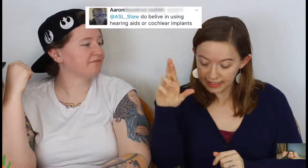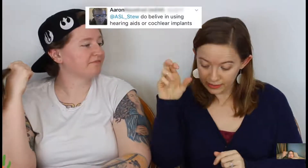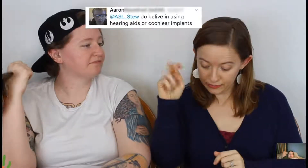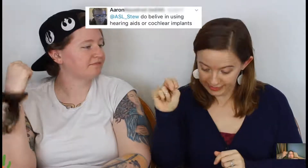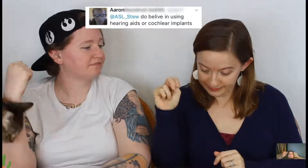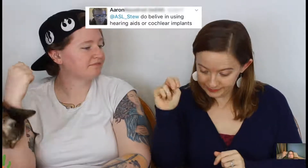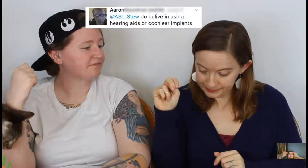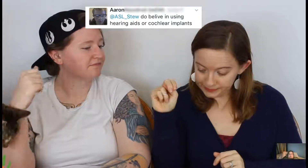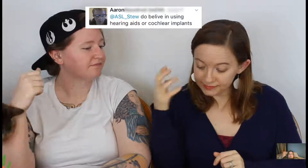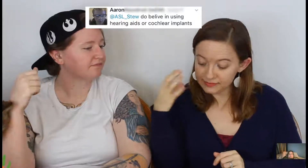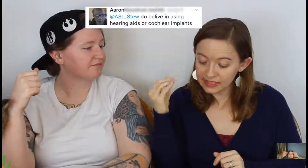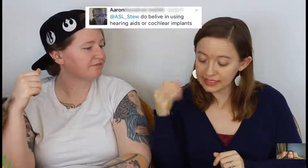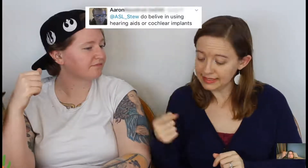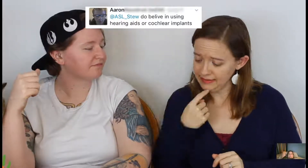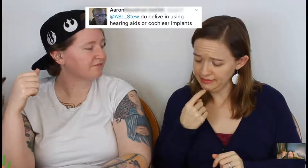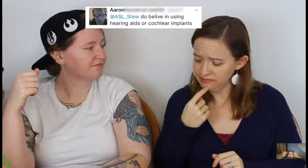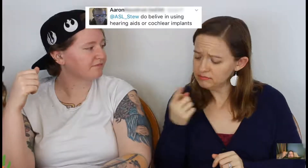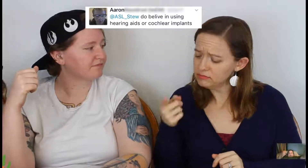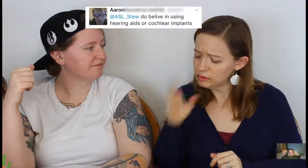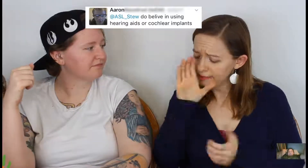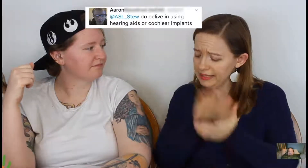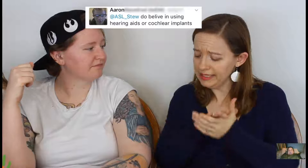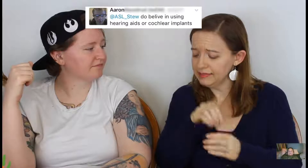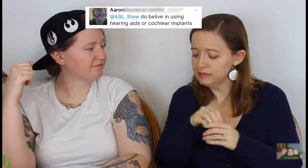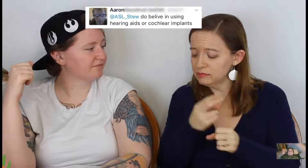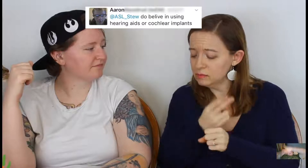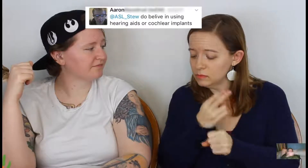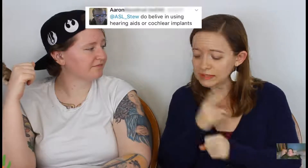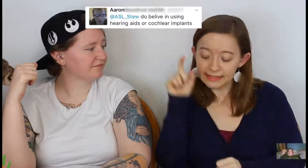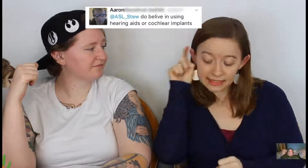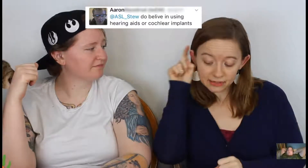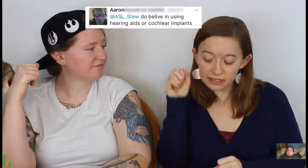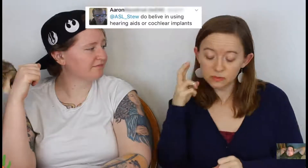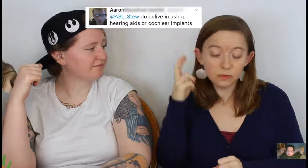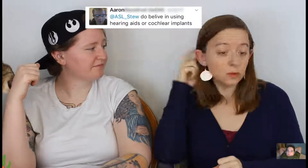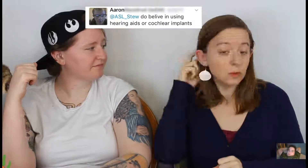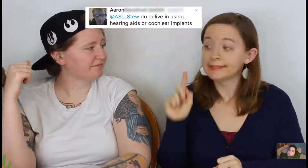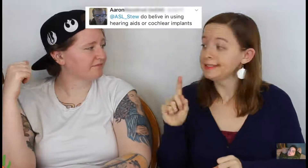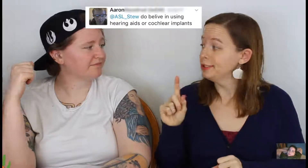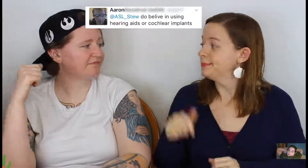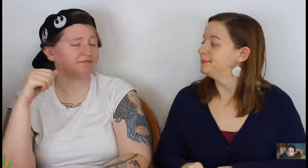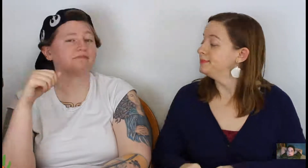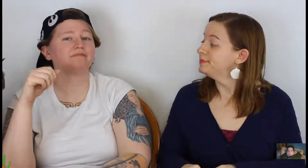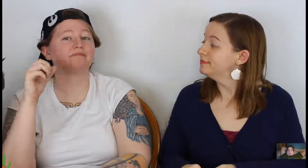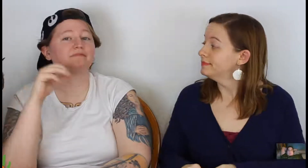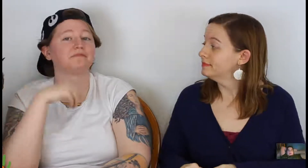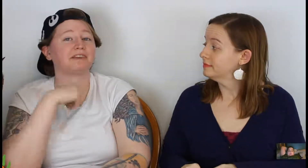is from Aaron, and he says, do you believe in using hearing aids or cochlear